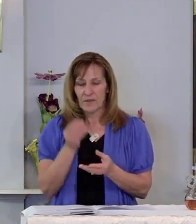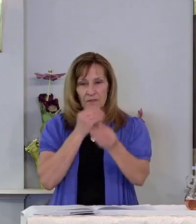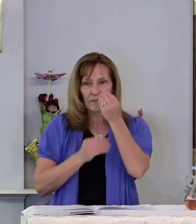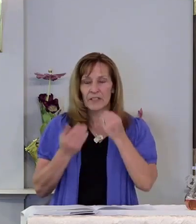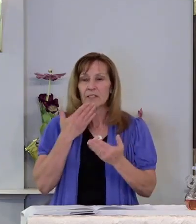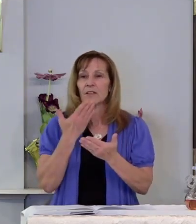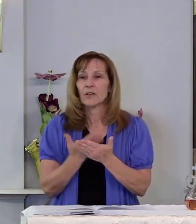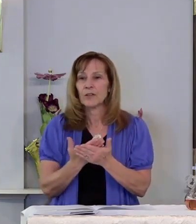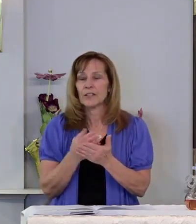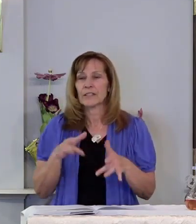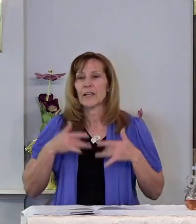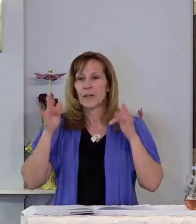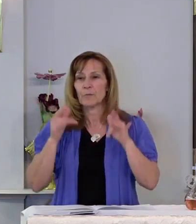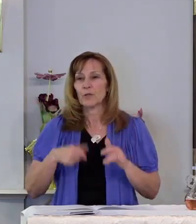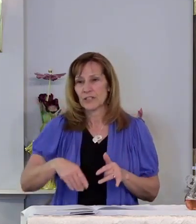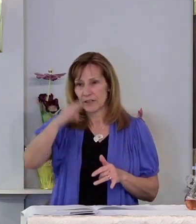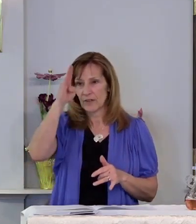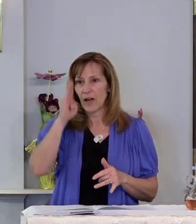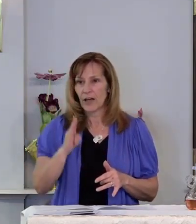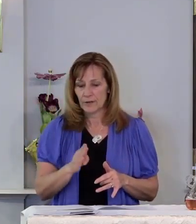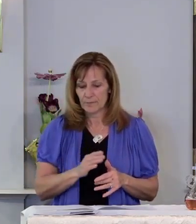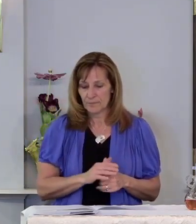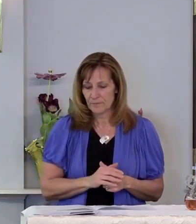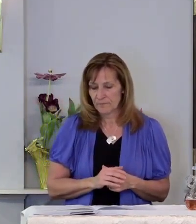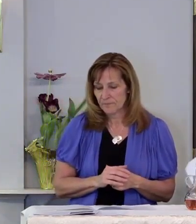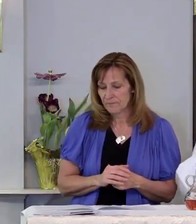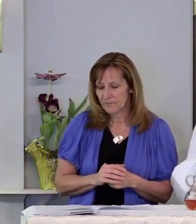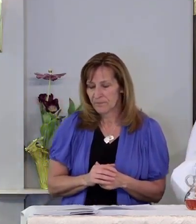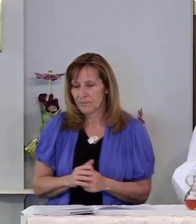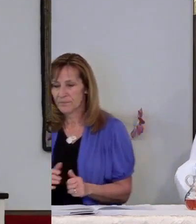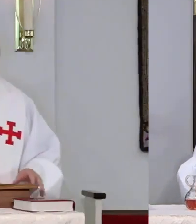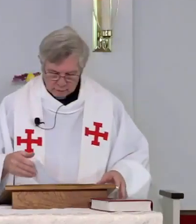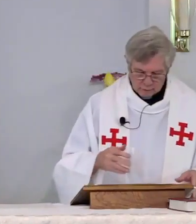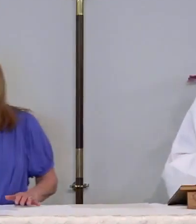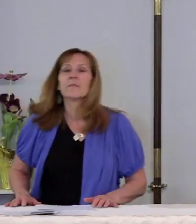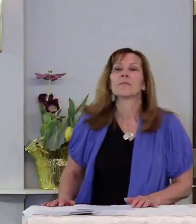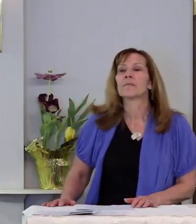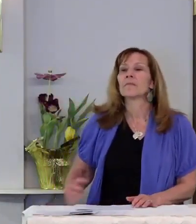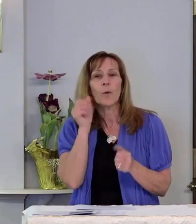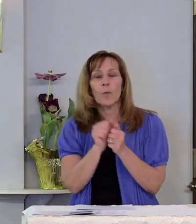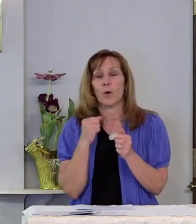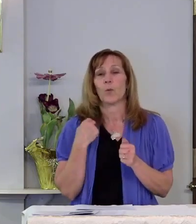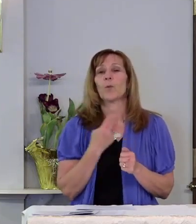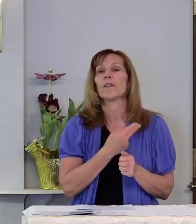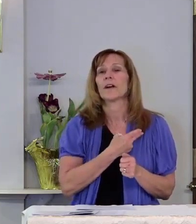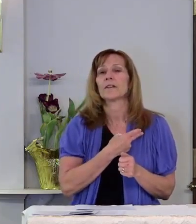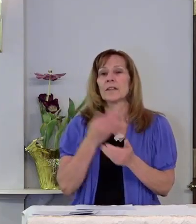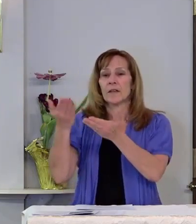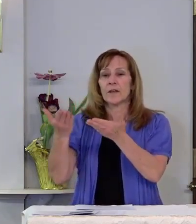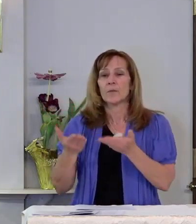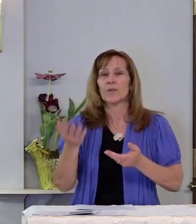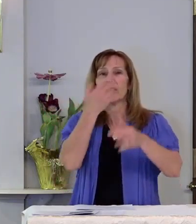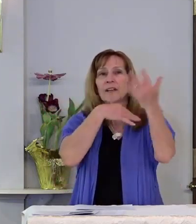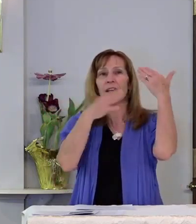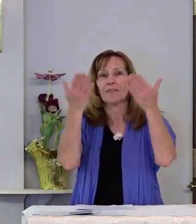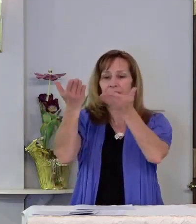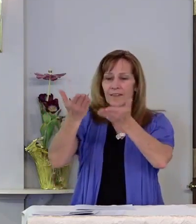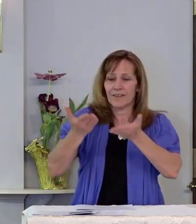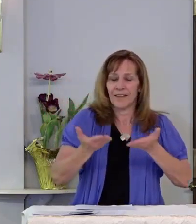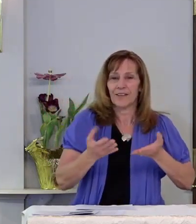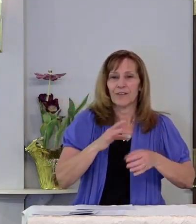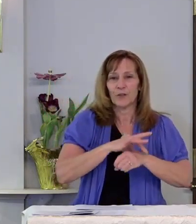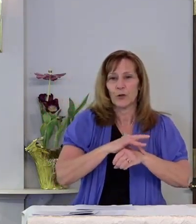is in heaven. Give us this day our daily bread, and forgive us our trespasses, as we forgive those